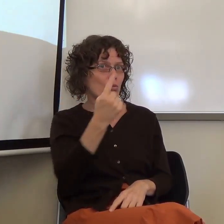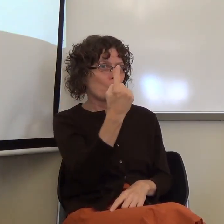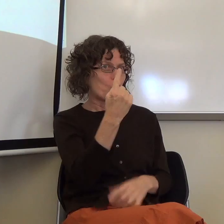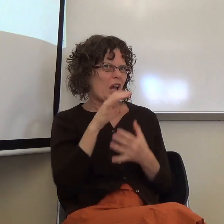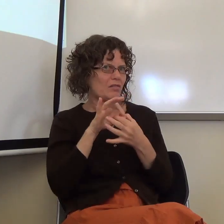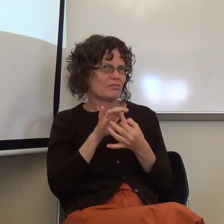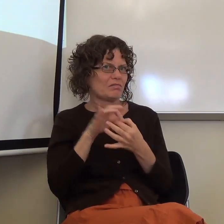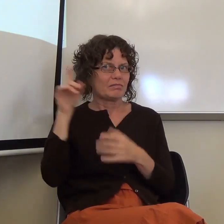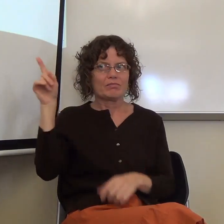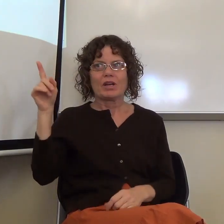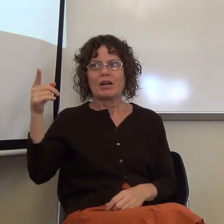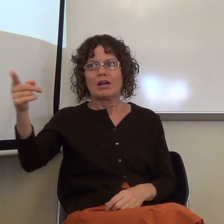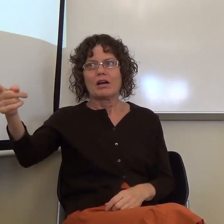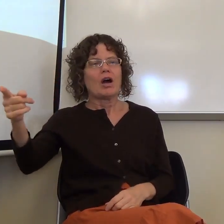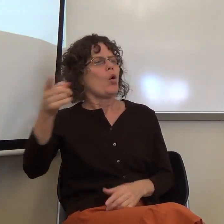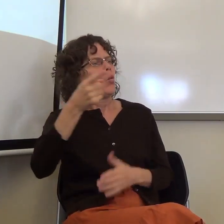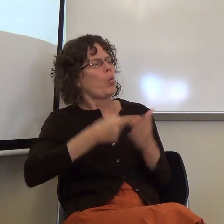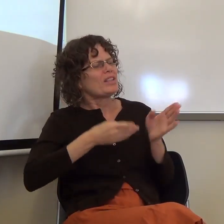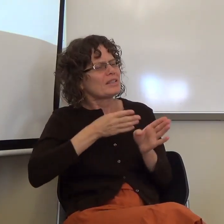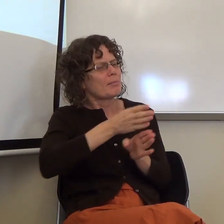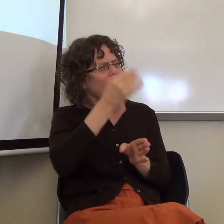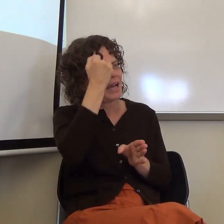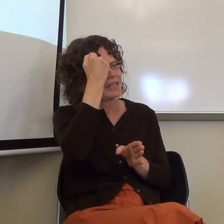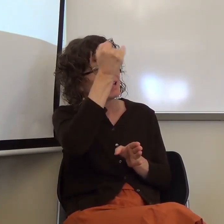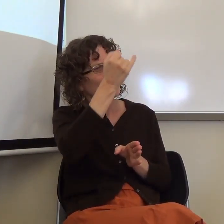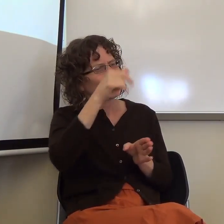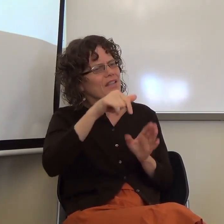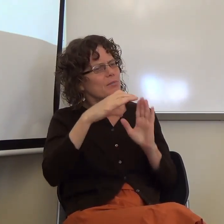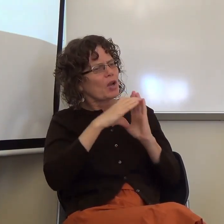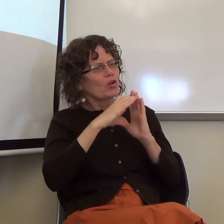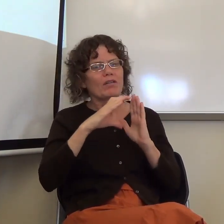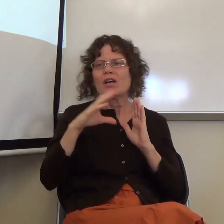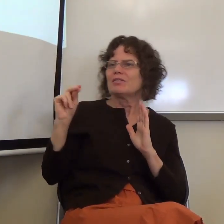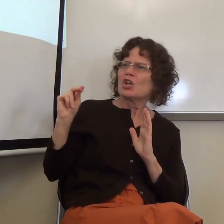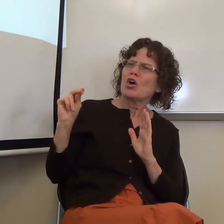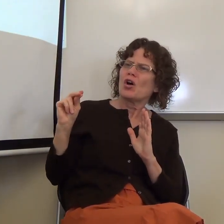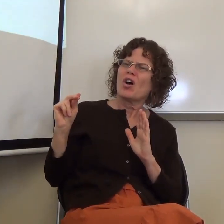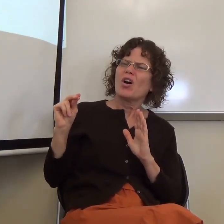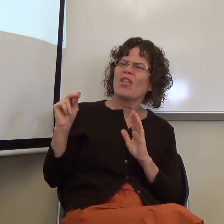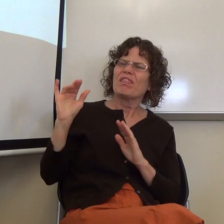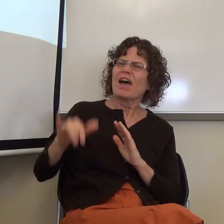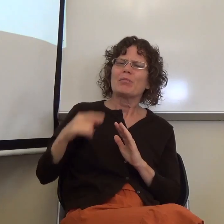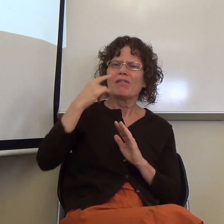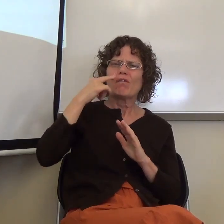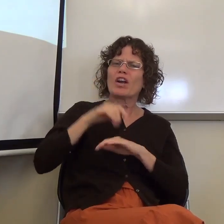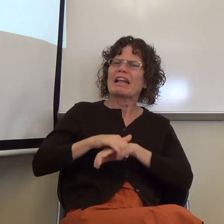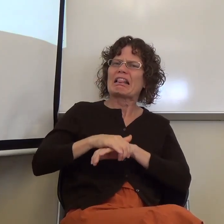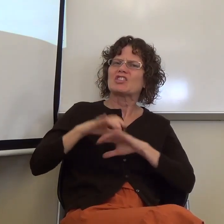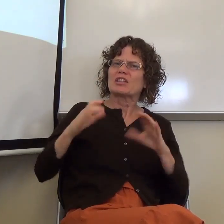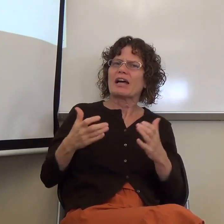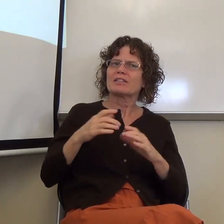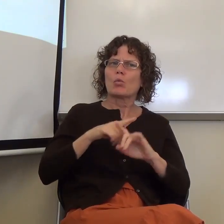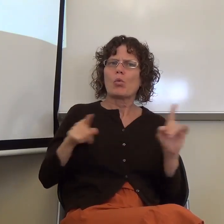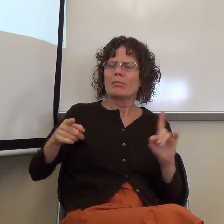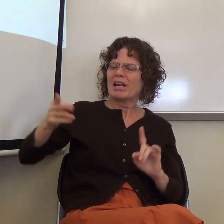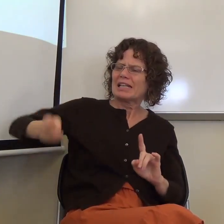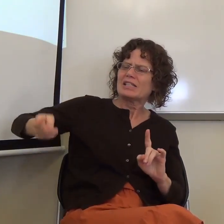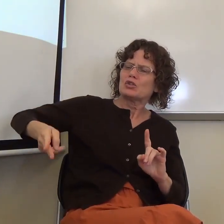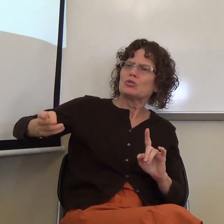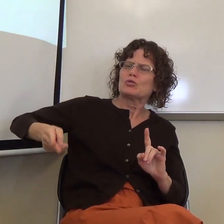What is the main idea of this paragraph? No, that's for this class. That would be for this class. But what about a history class? What